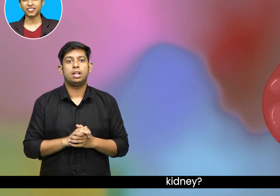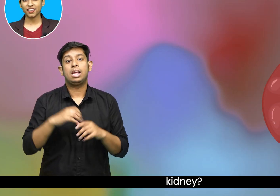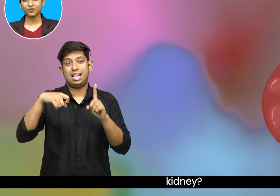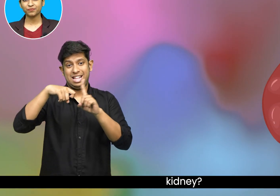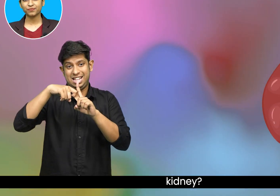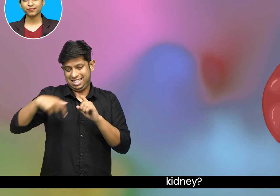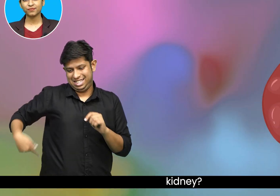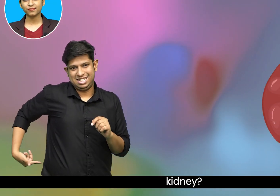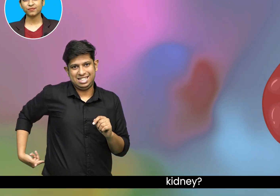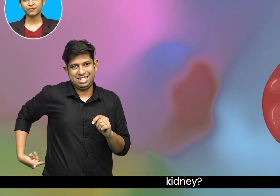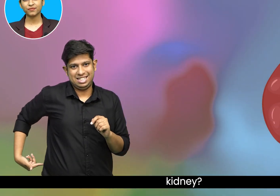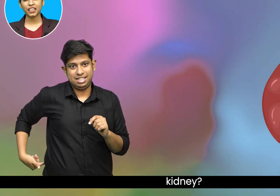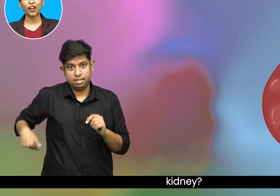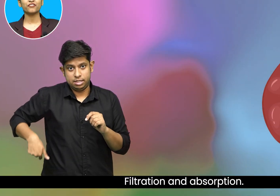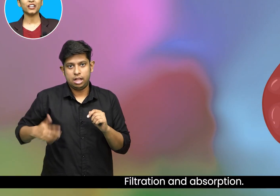Kidney,